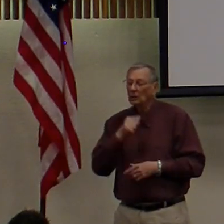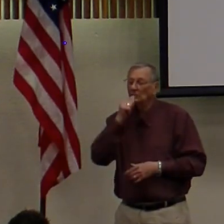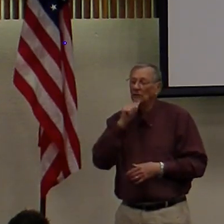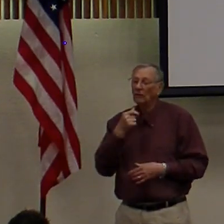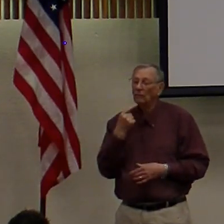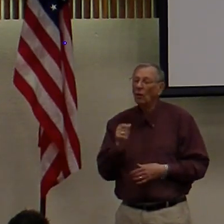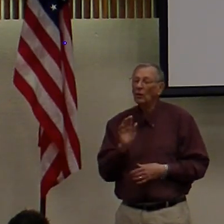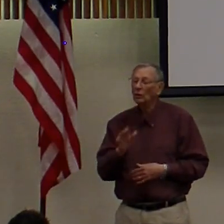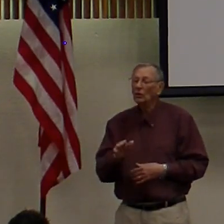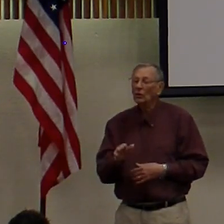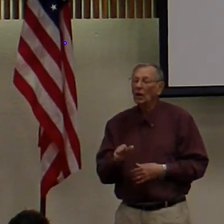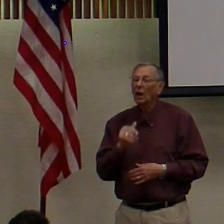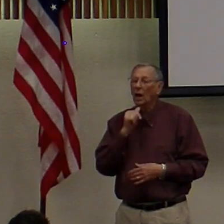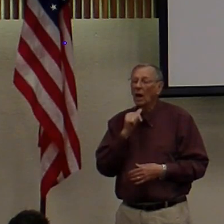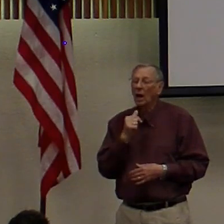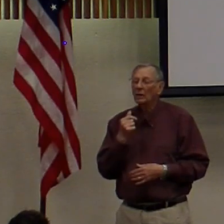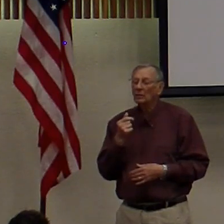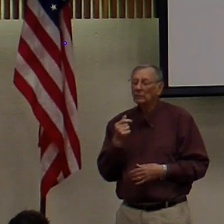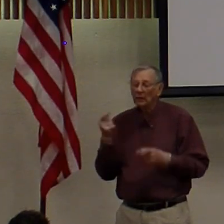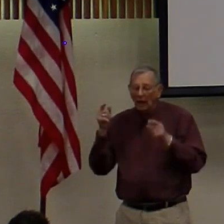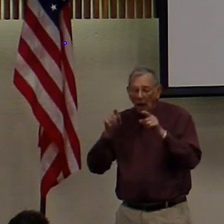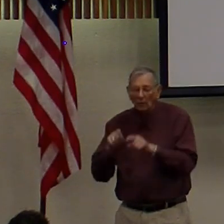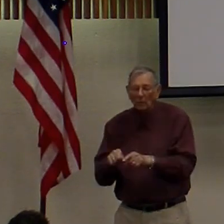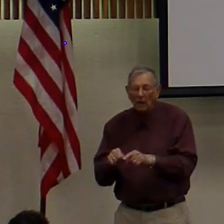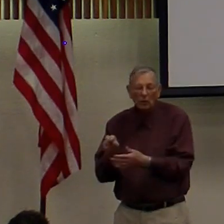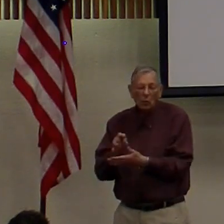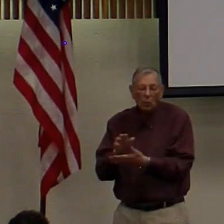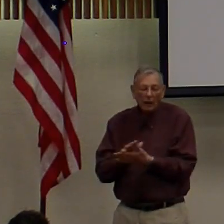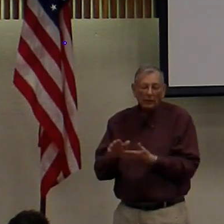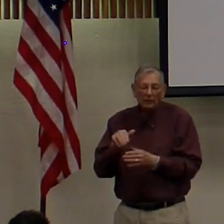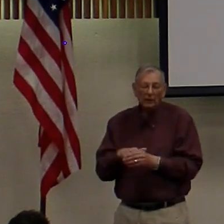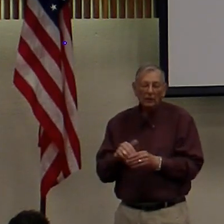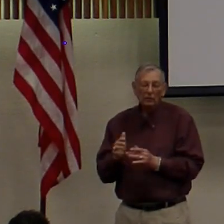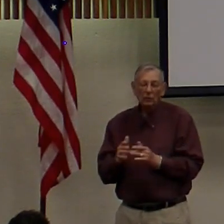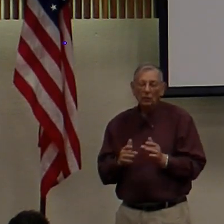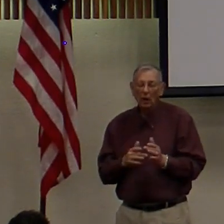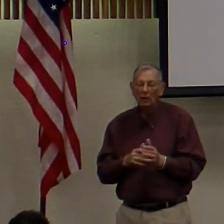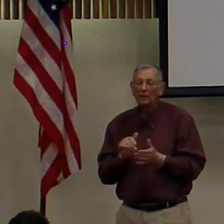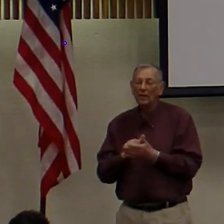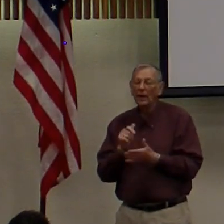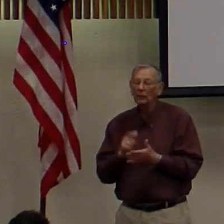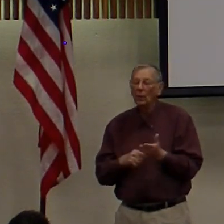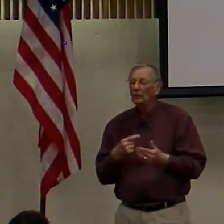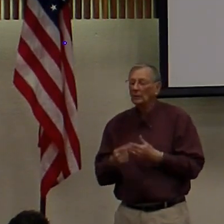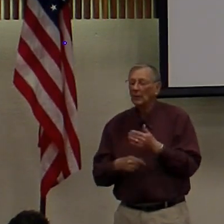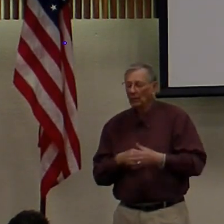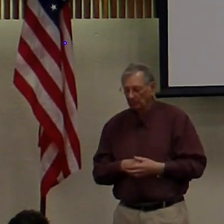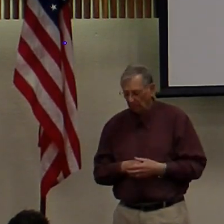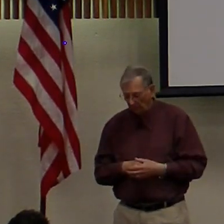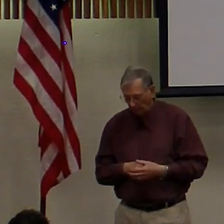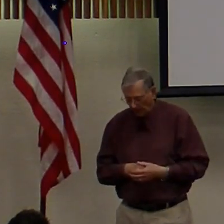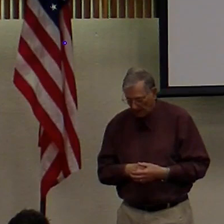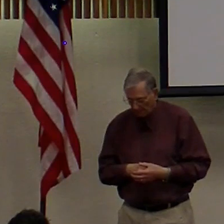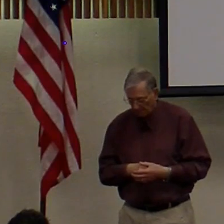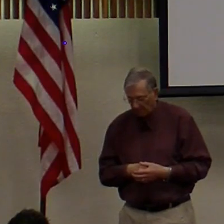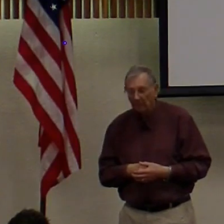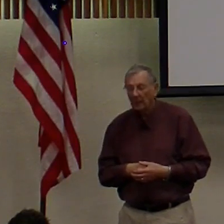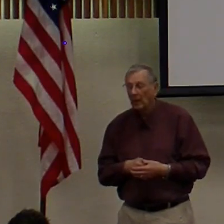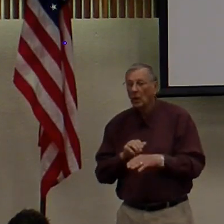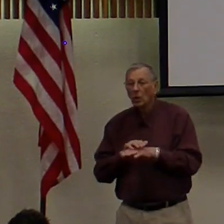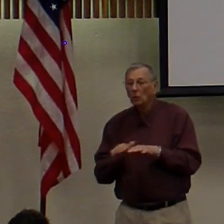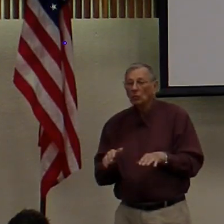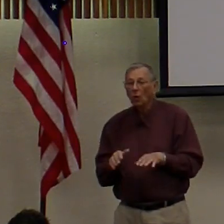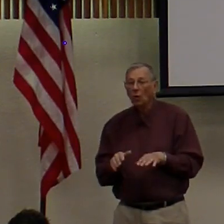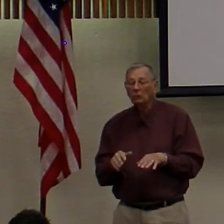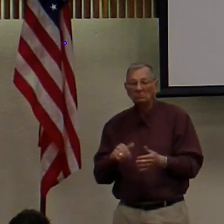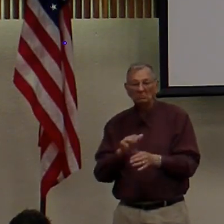your uncompromising righteousness in Christ. That's what the suffering is to be for. And also don't crumble